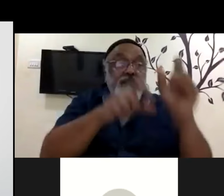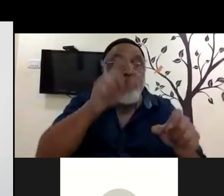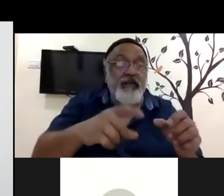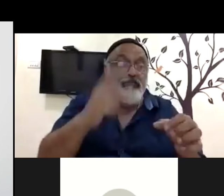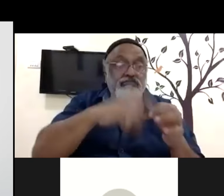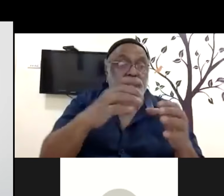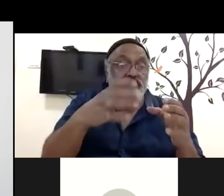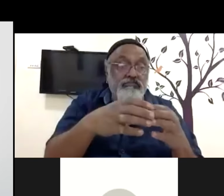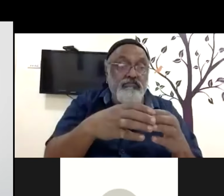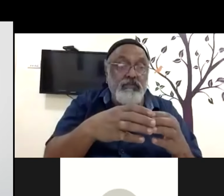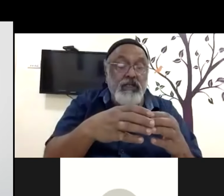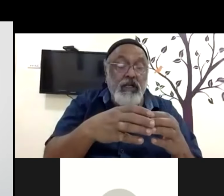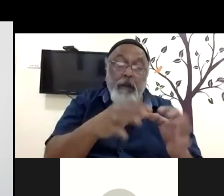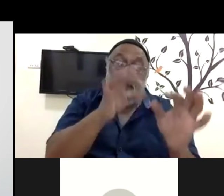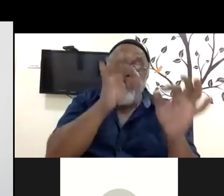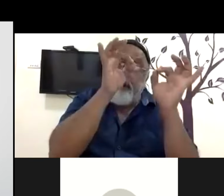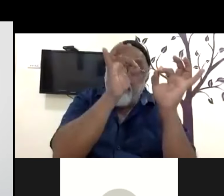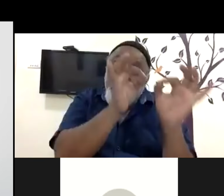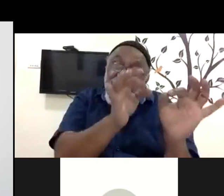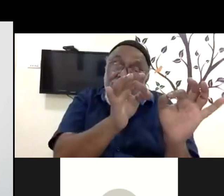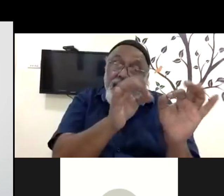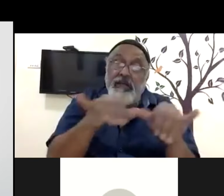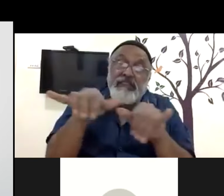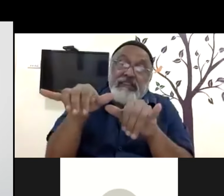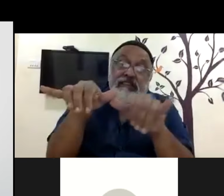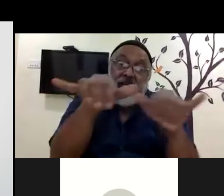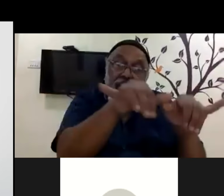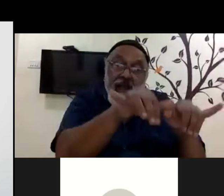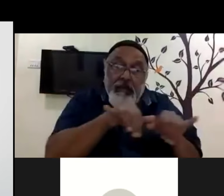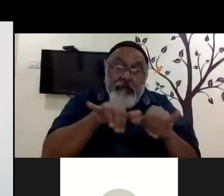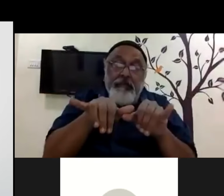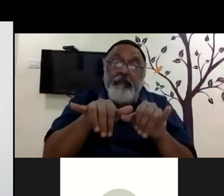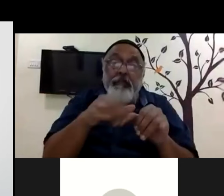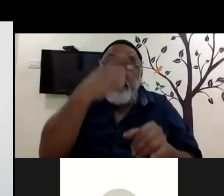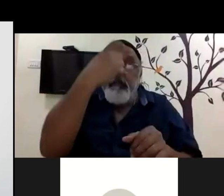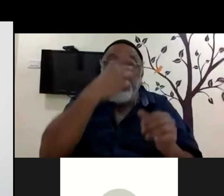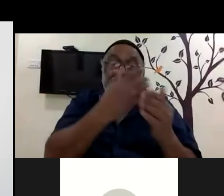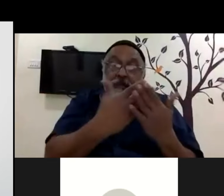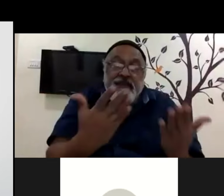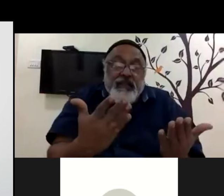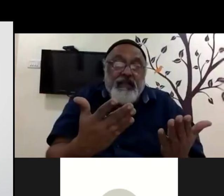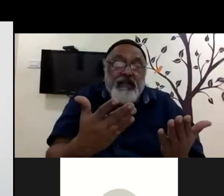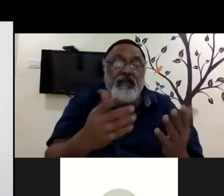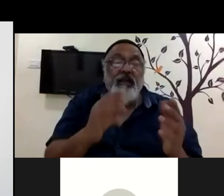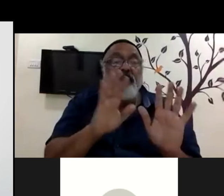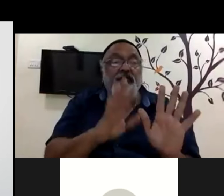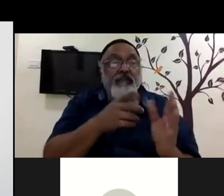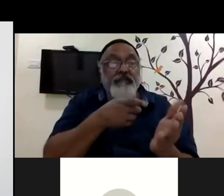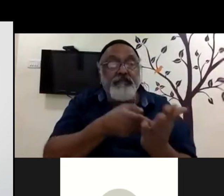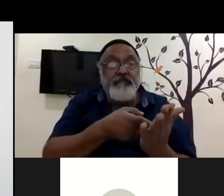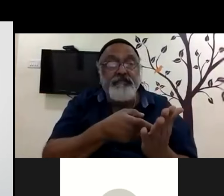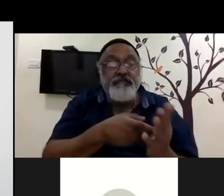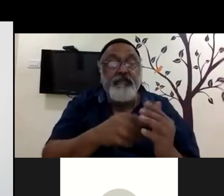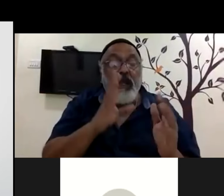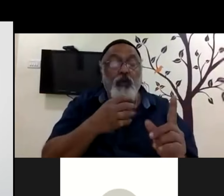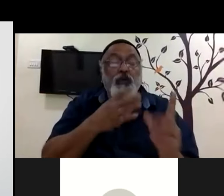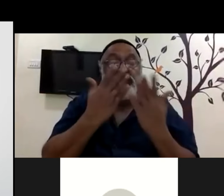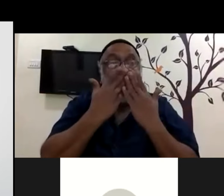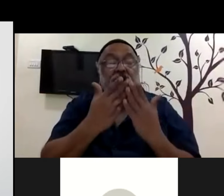very particular common trait. Okay. So for example, if I want to study the impact